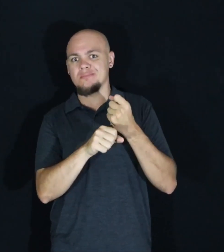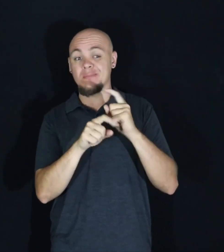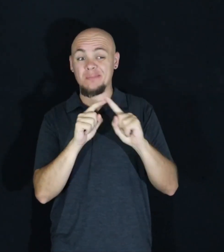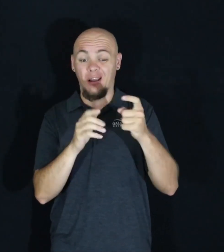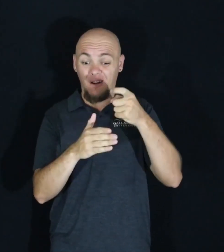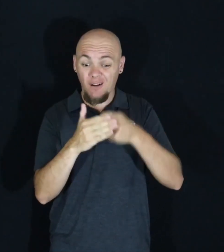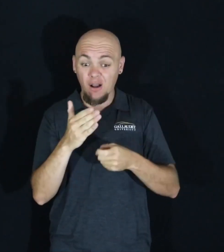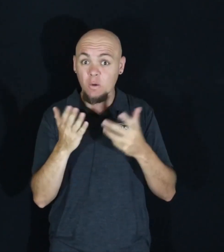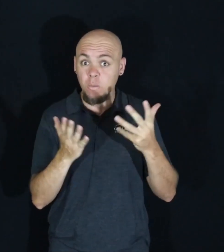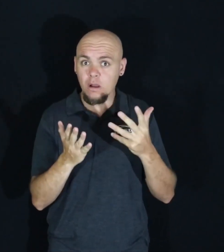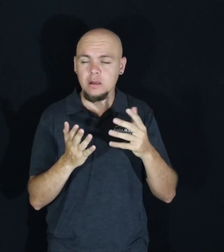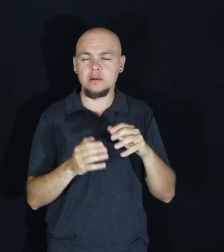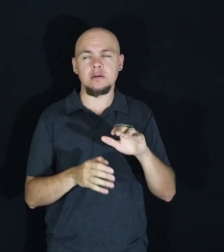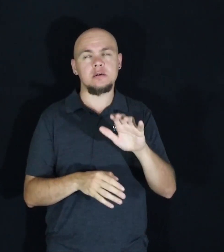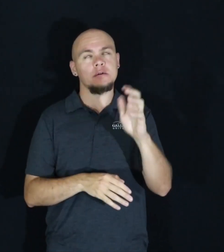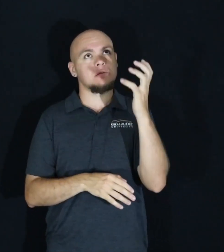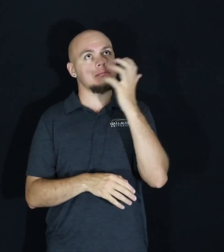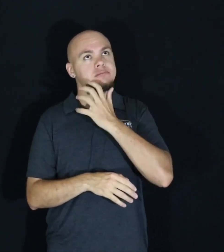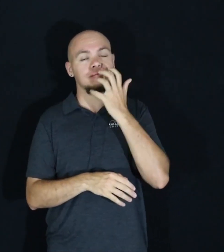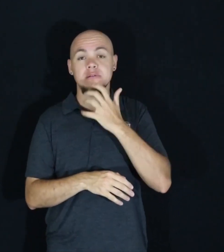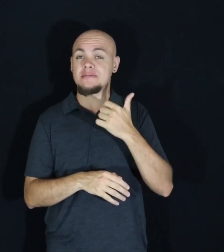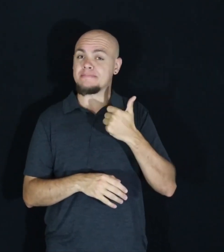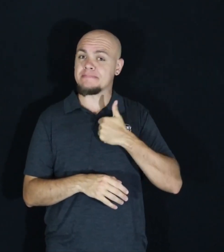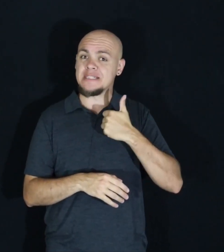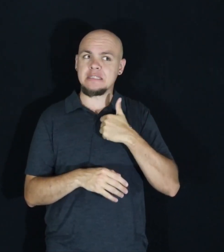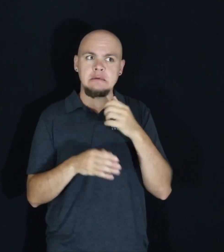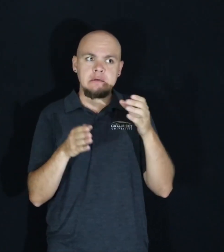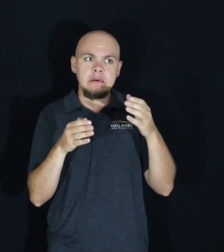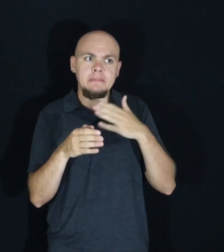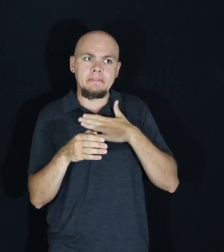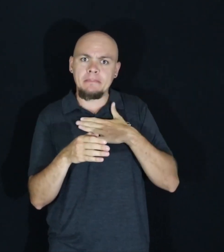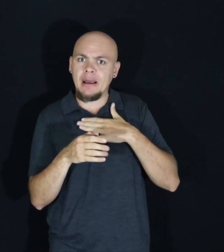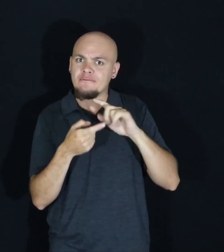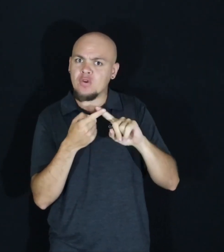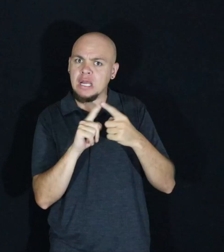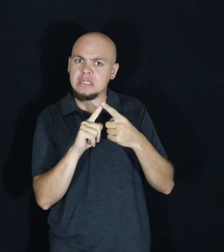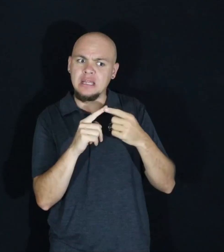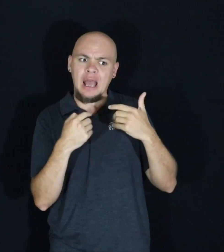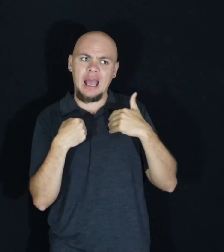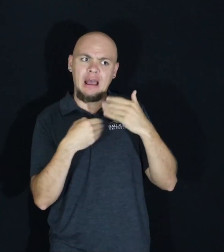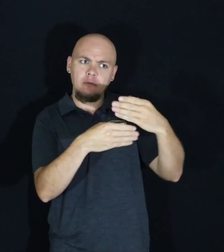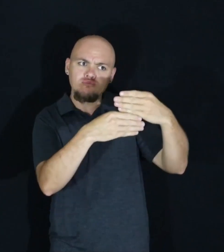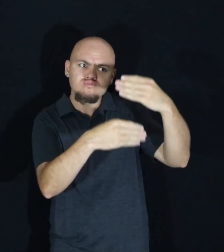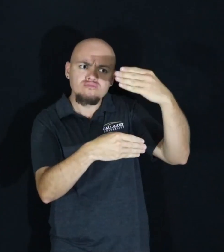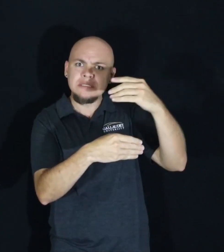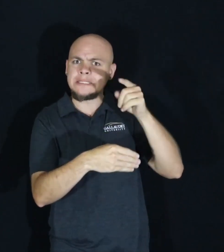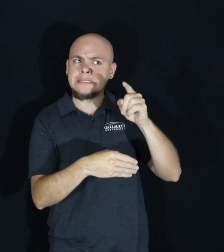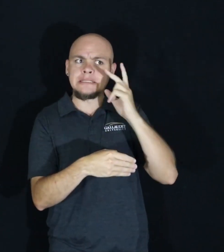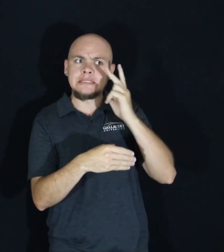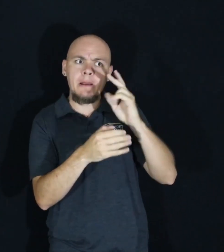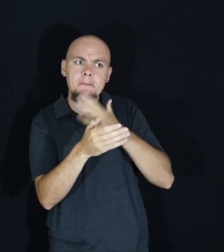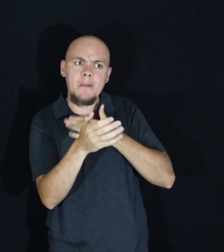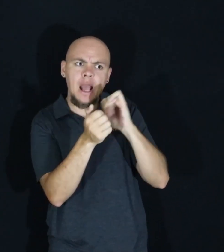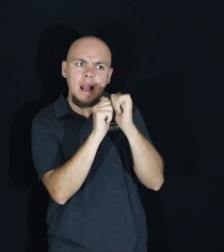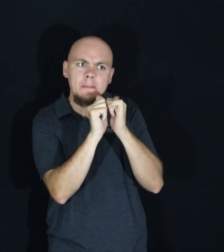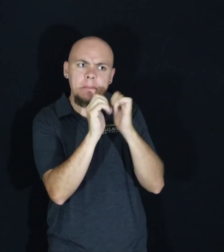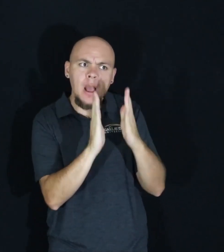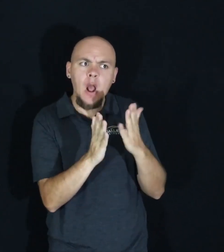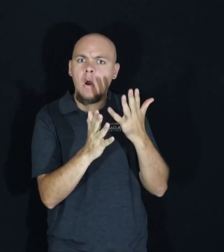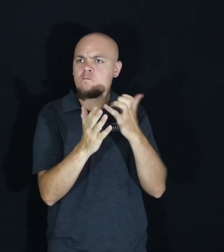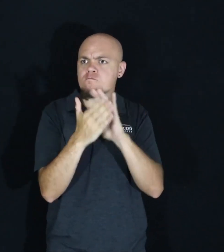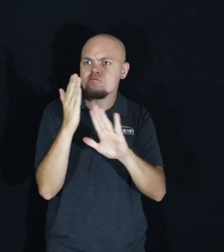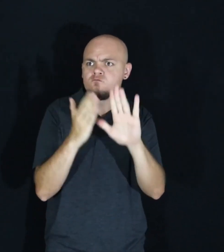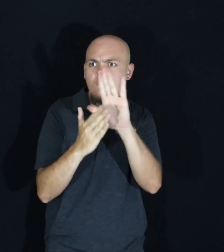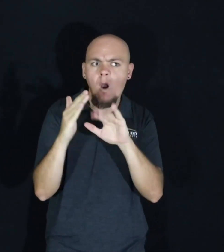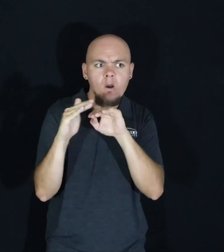cost? By doing this, I was putting up walls between me and my friends and seeing them as competitors in a game to convince colleges